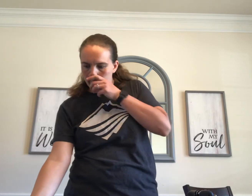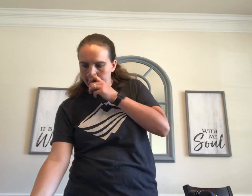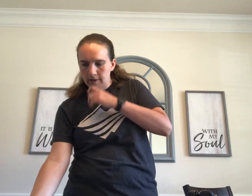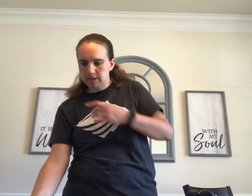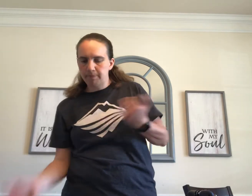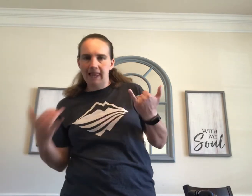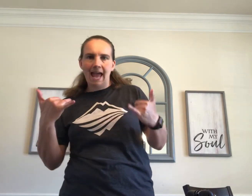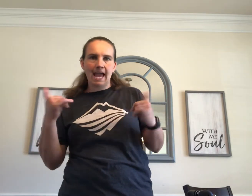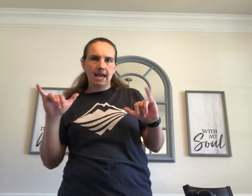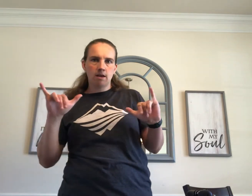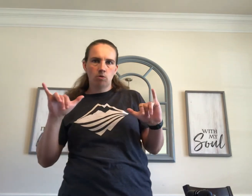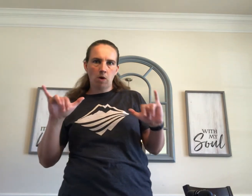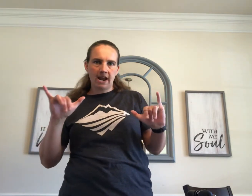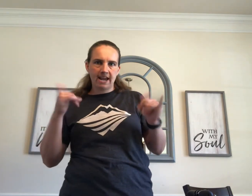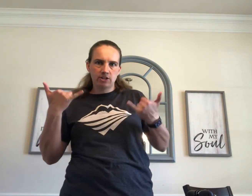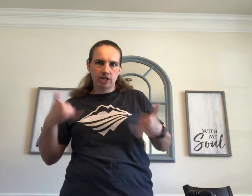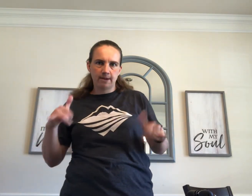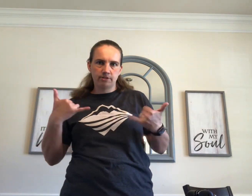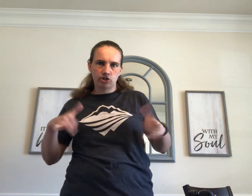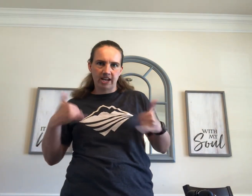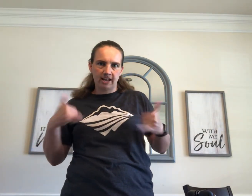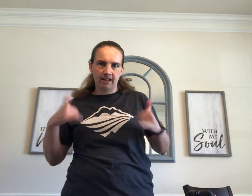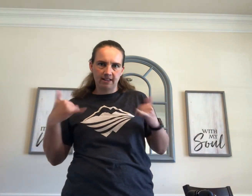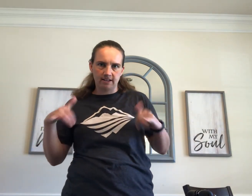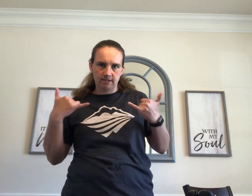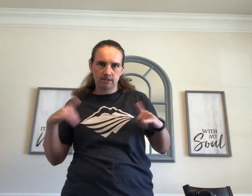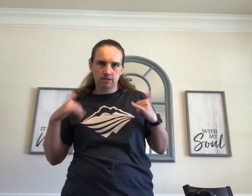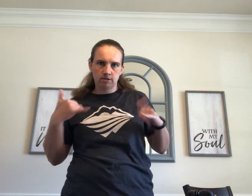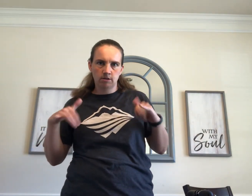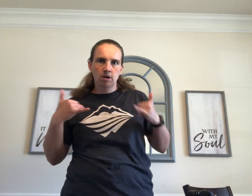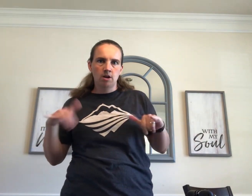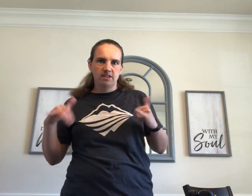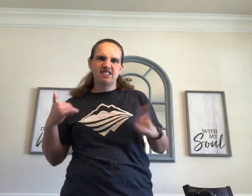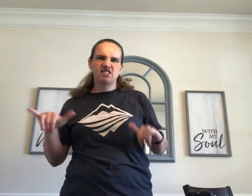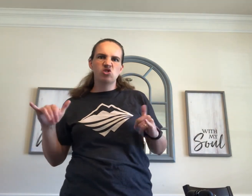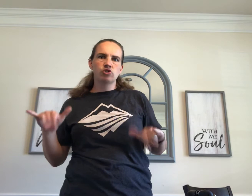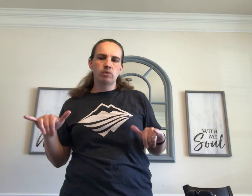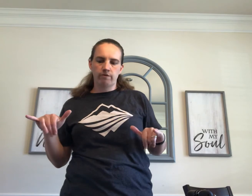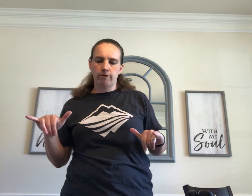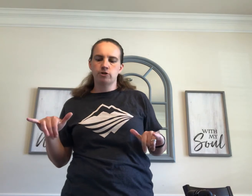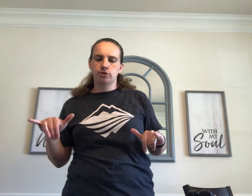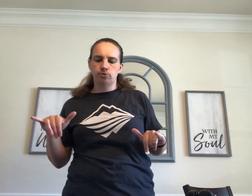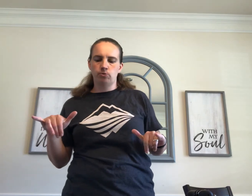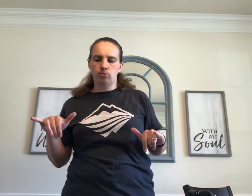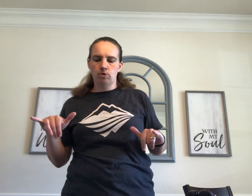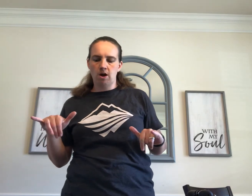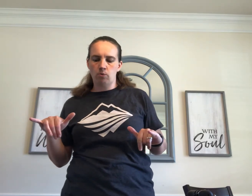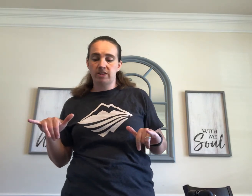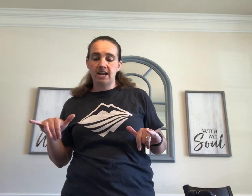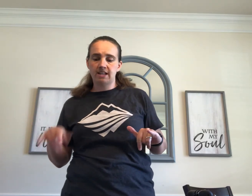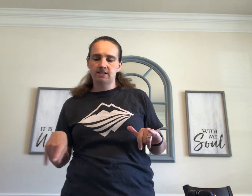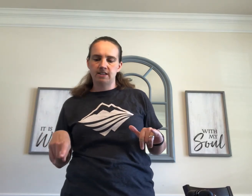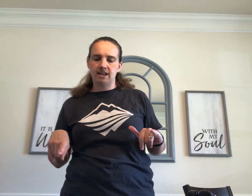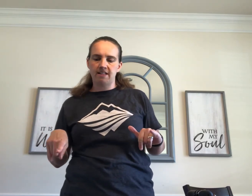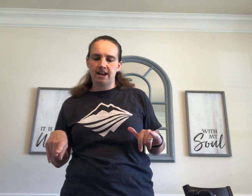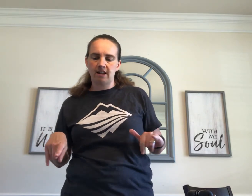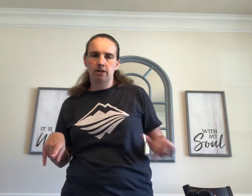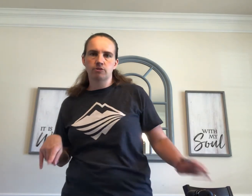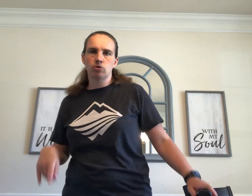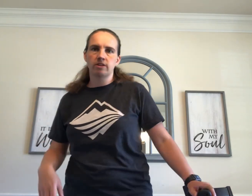To play, Y hand shapes, shaking like this. This is usually referred to with kids in the Gallaudet and Claire story. The